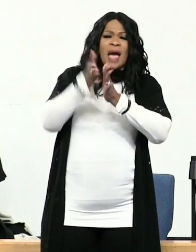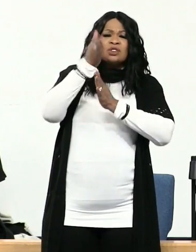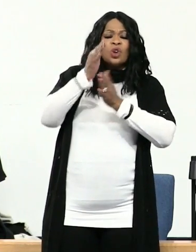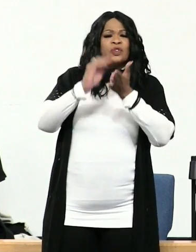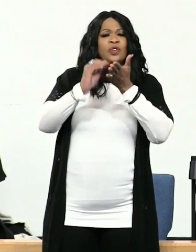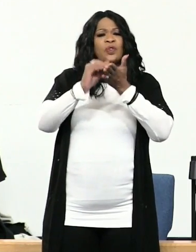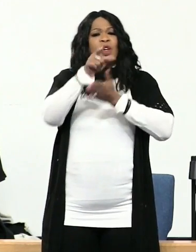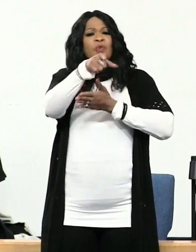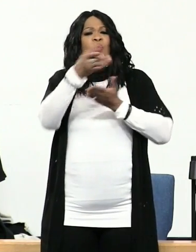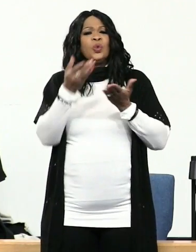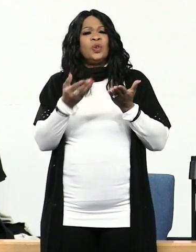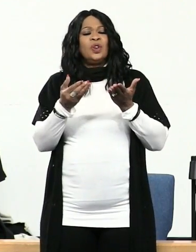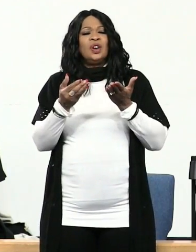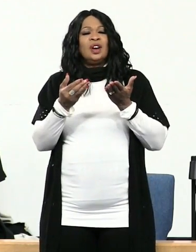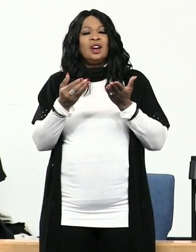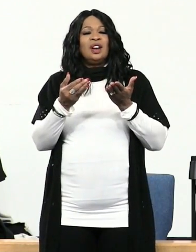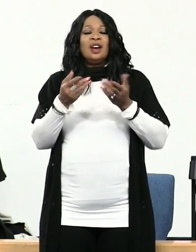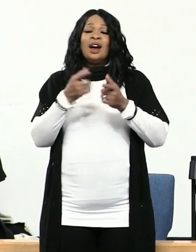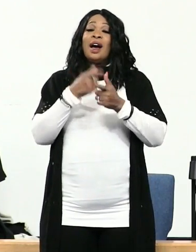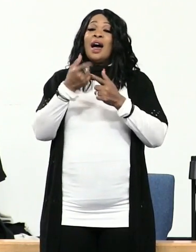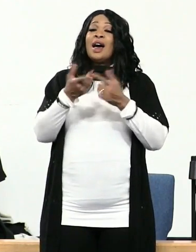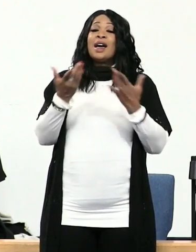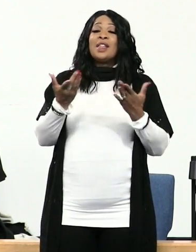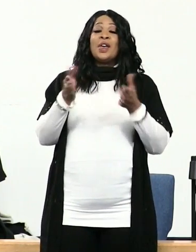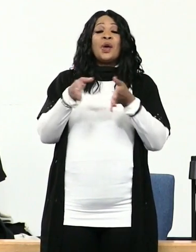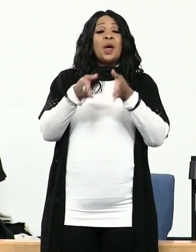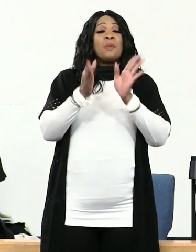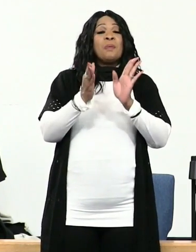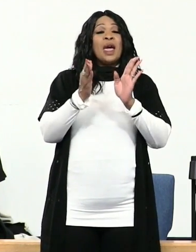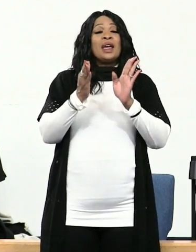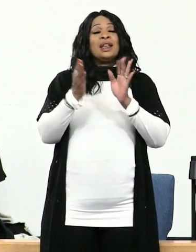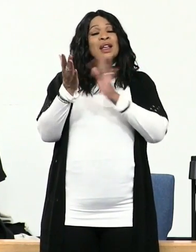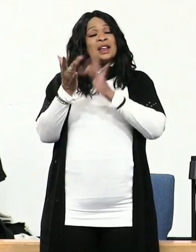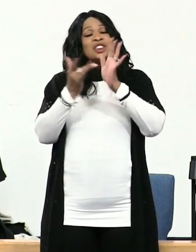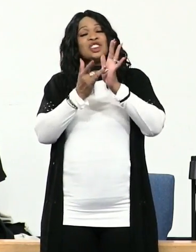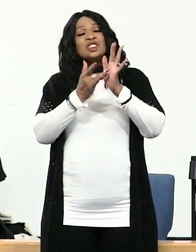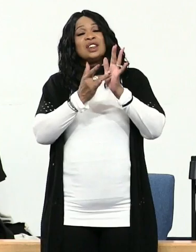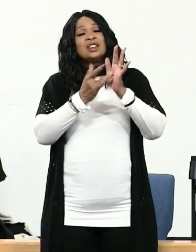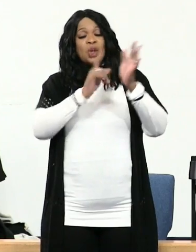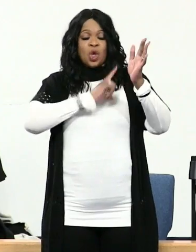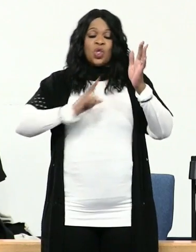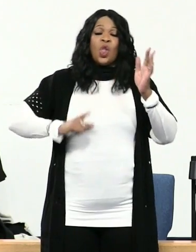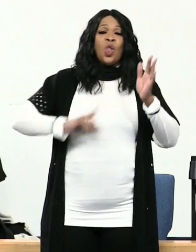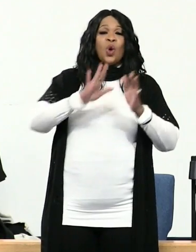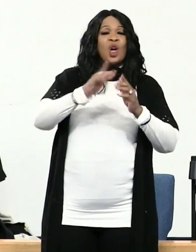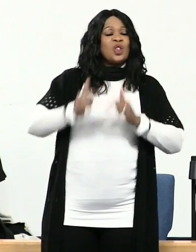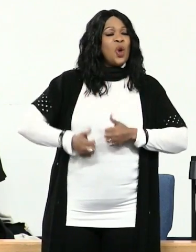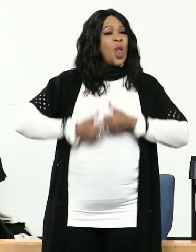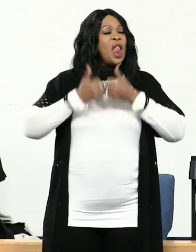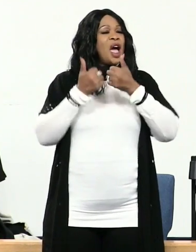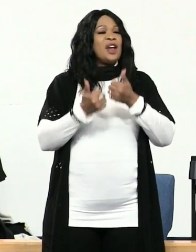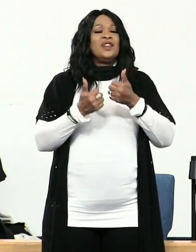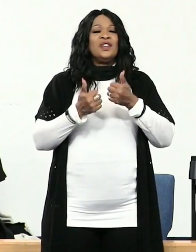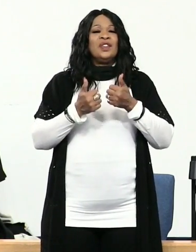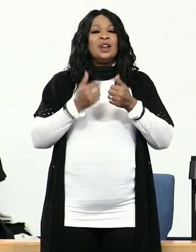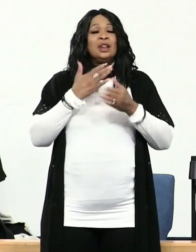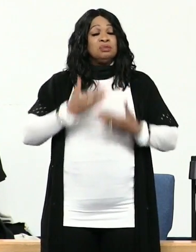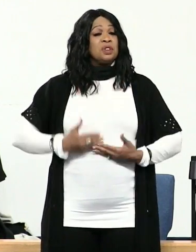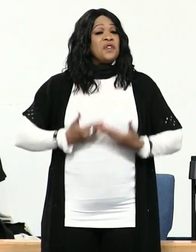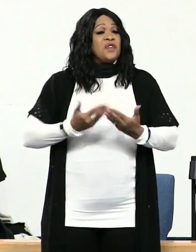you. And then make Jesus the Lord of your life. Confess him as your